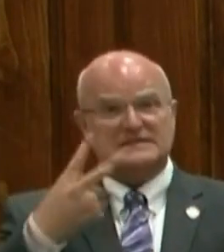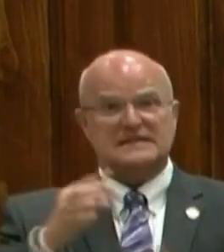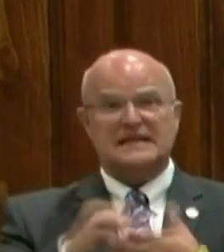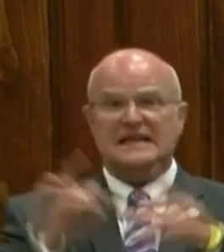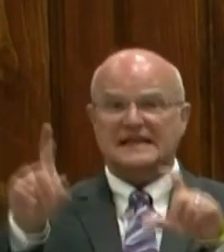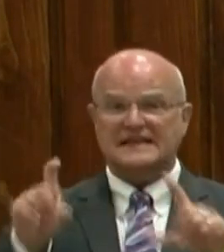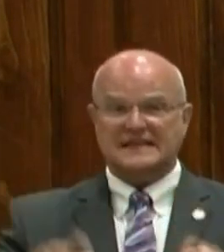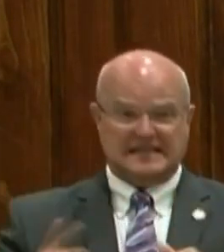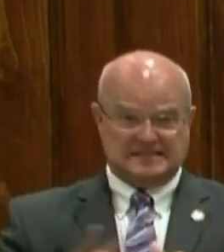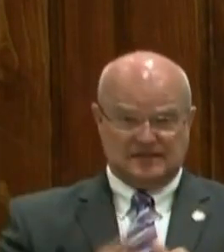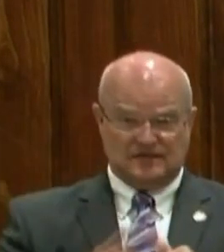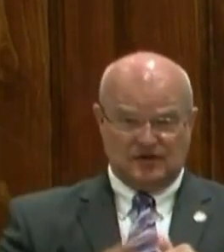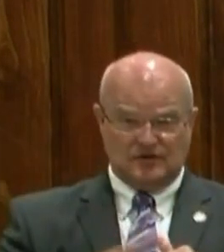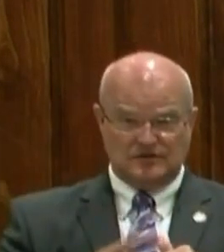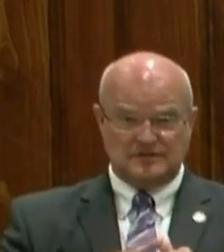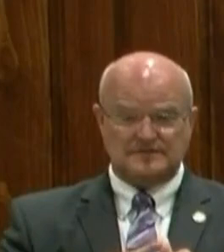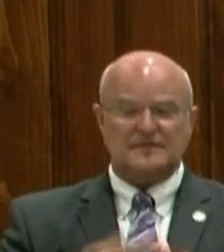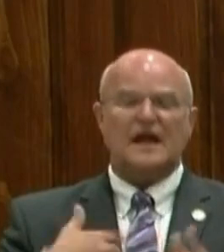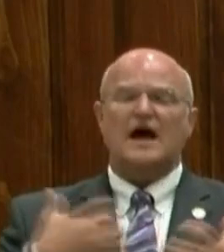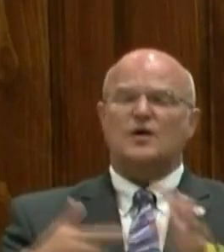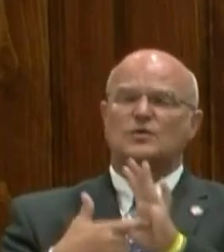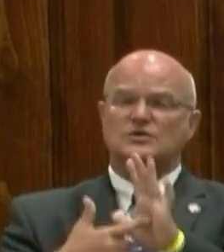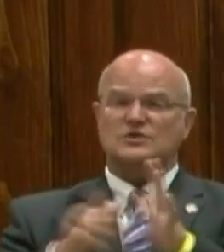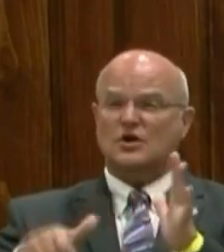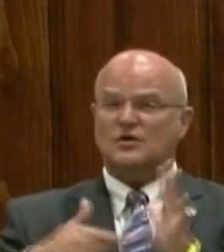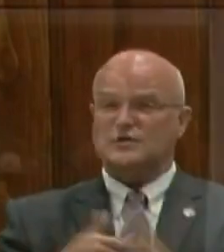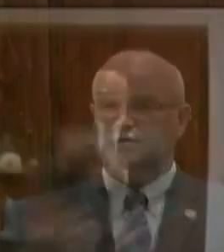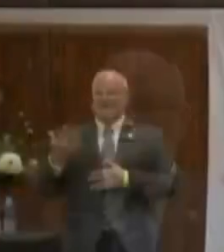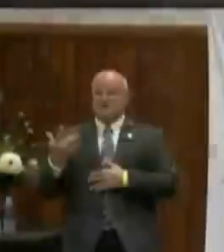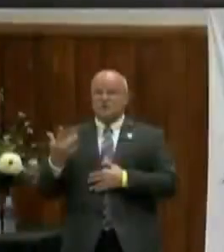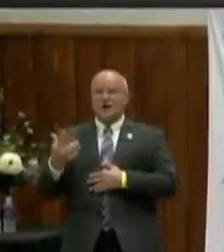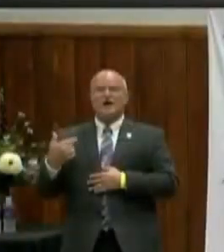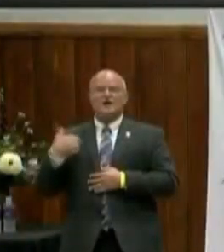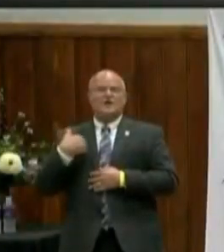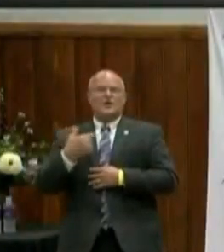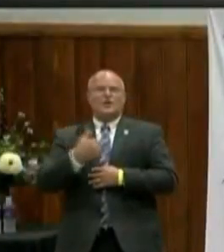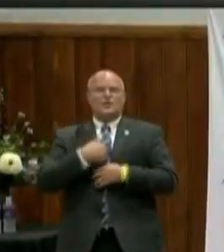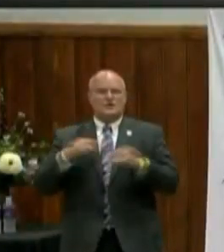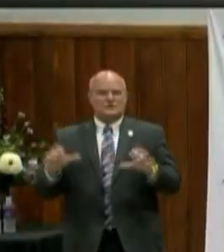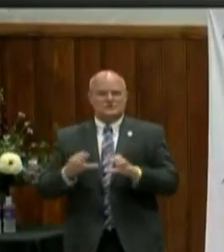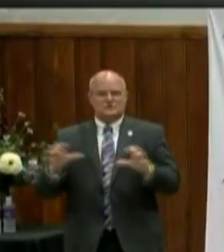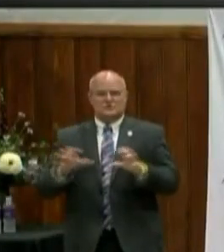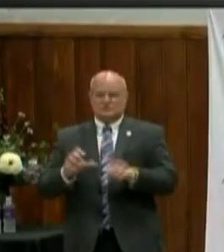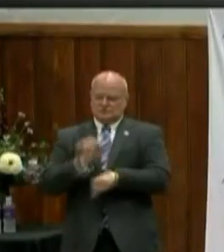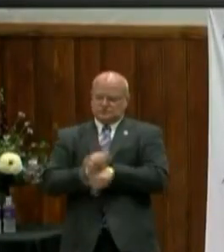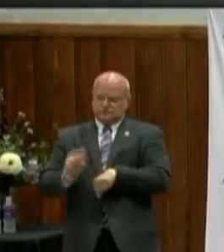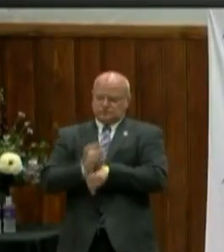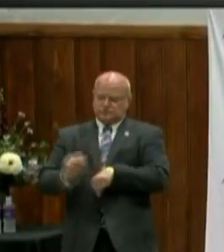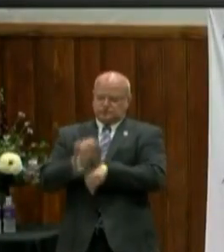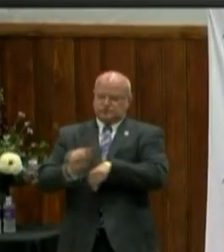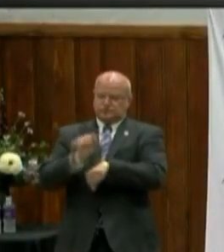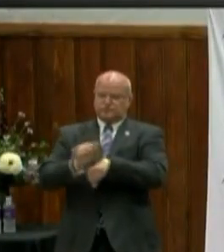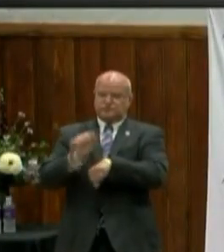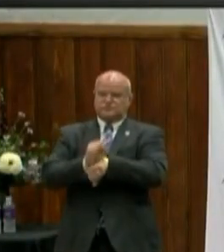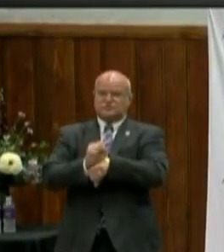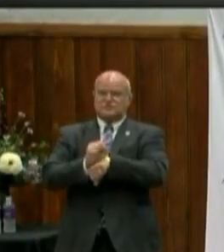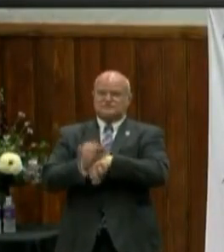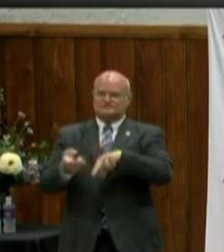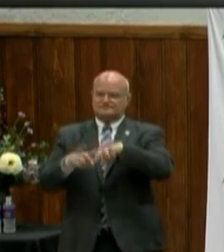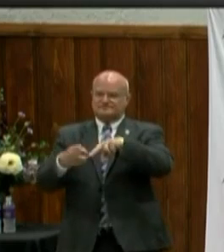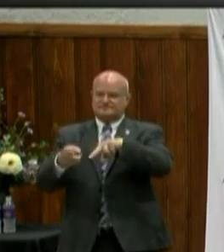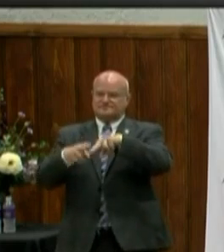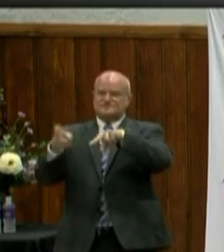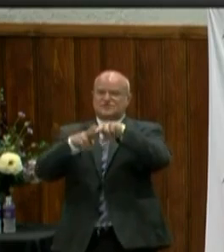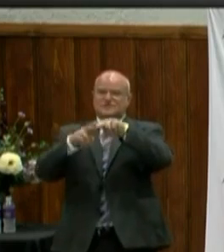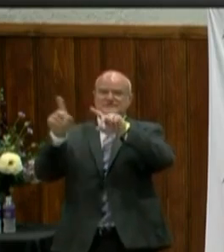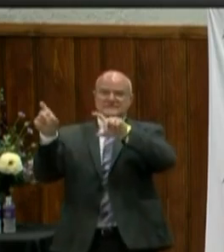the testing first. And I want to show this because we're doing a lot of work to try to increase